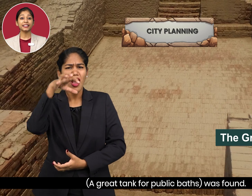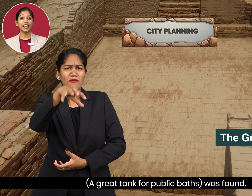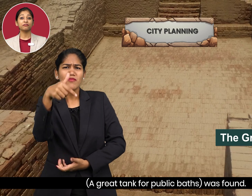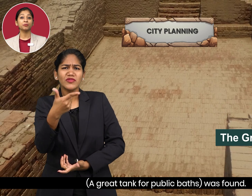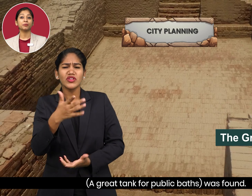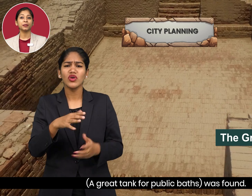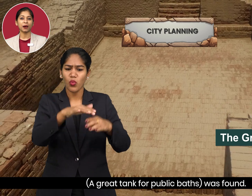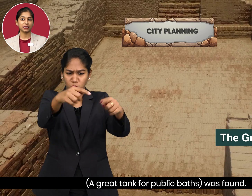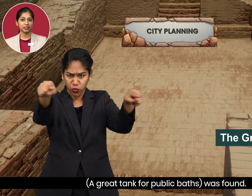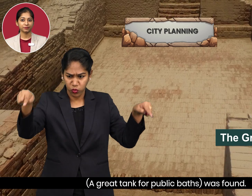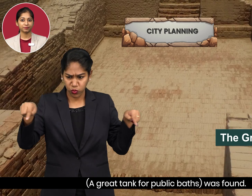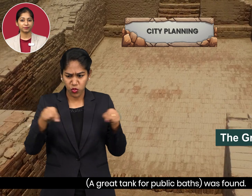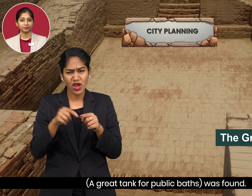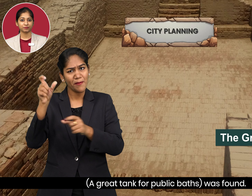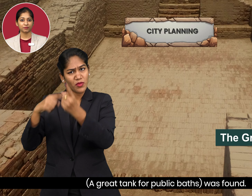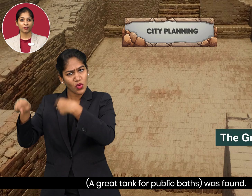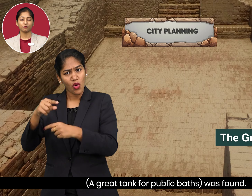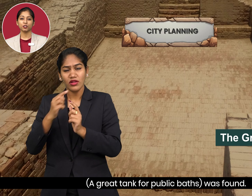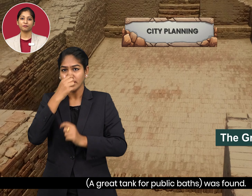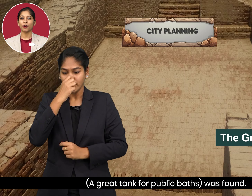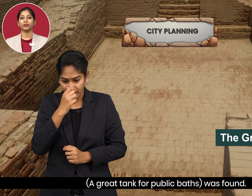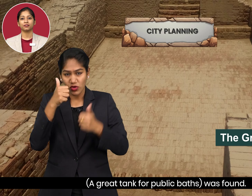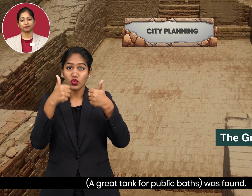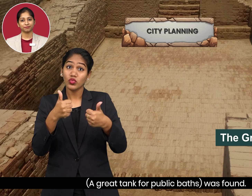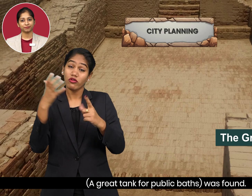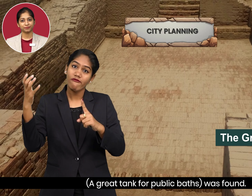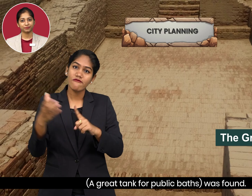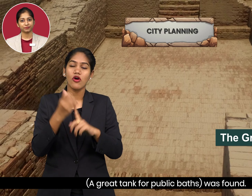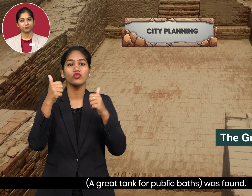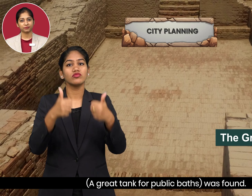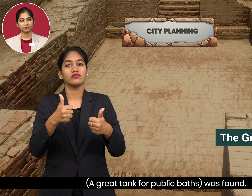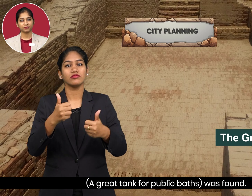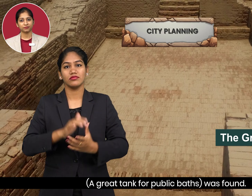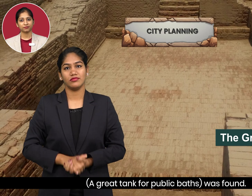a great tank for public bath was found.